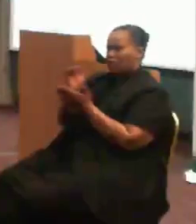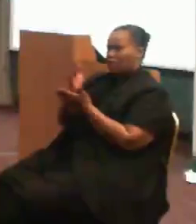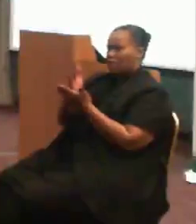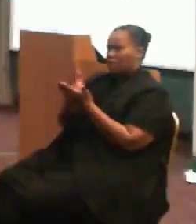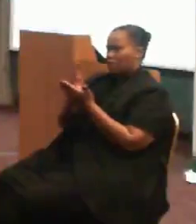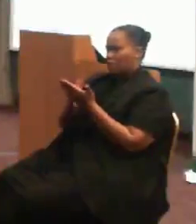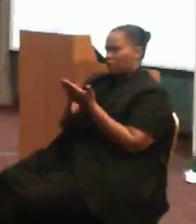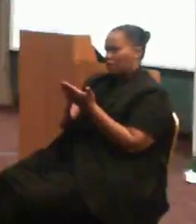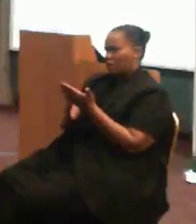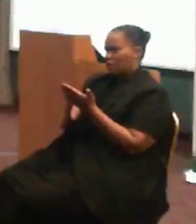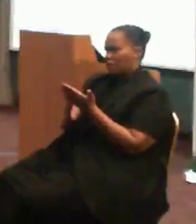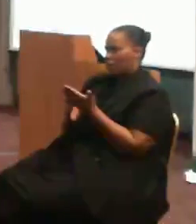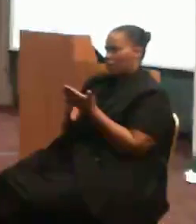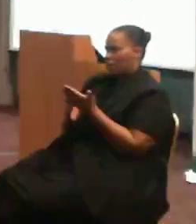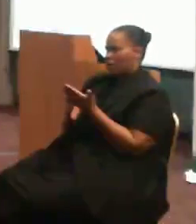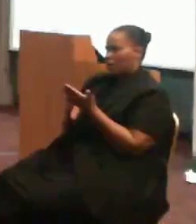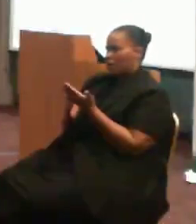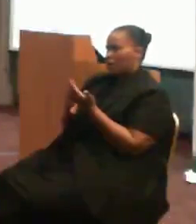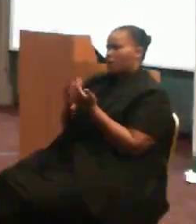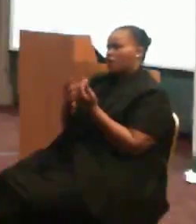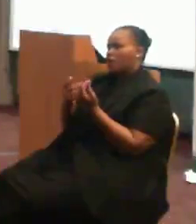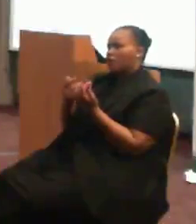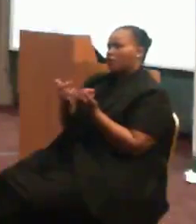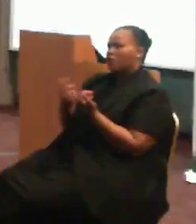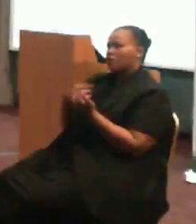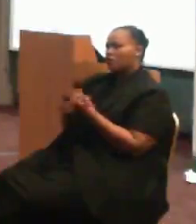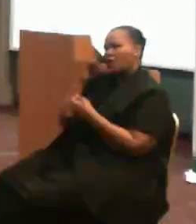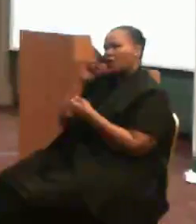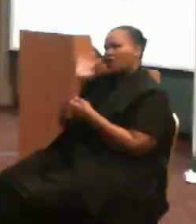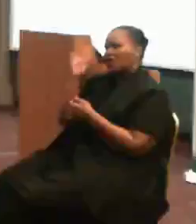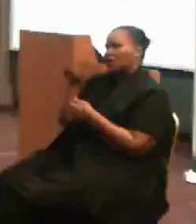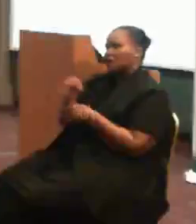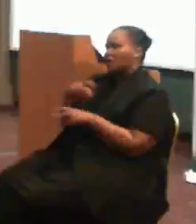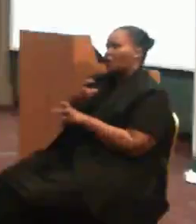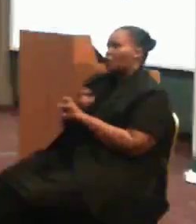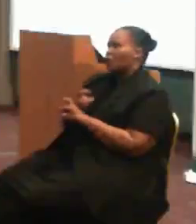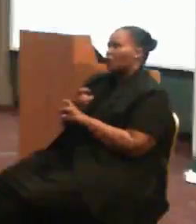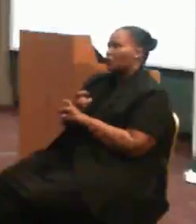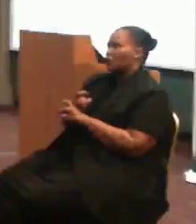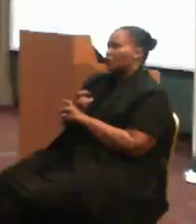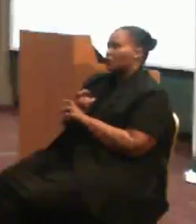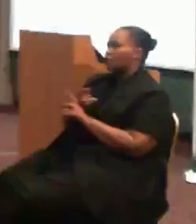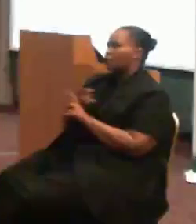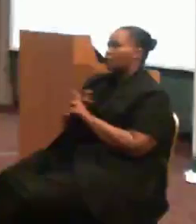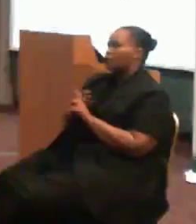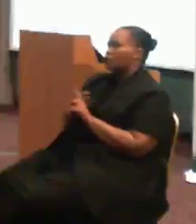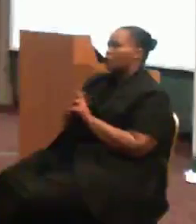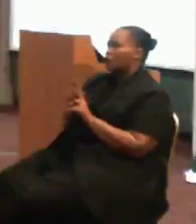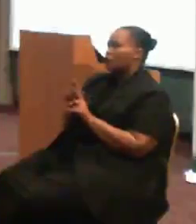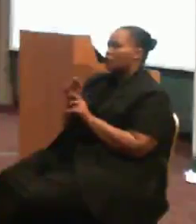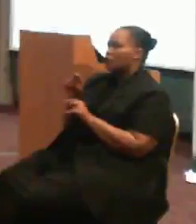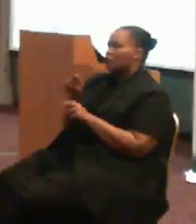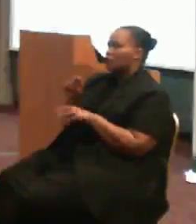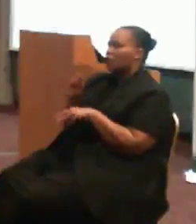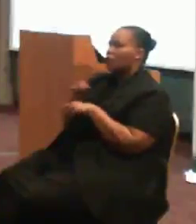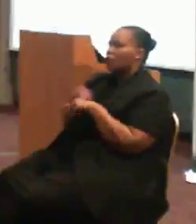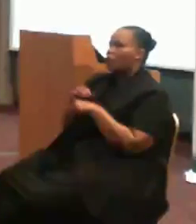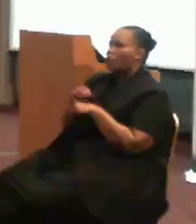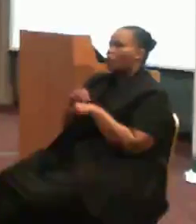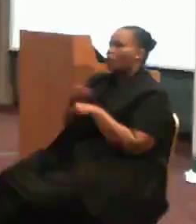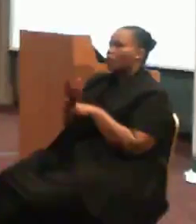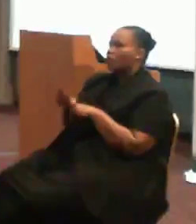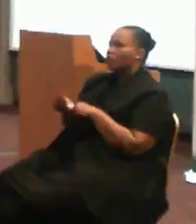Now, I know you may say it's complicated and that sort of thing. Unfortunately, there's a problem.